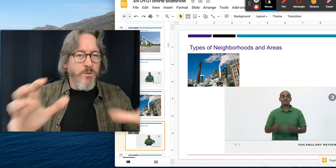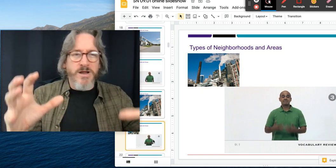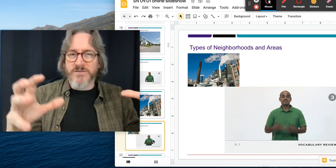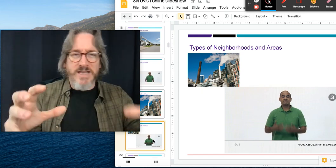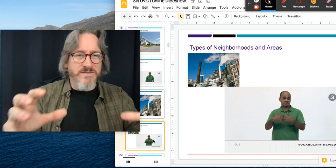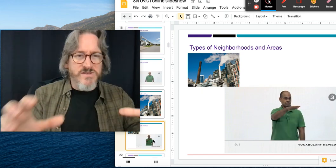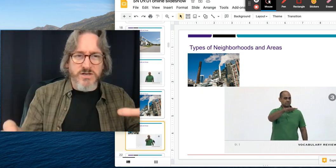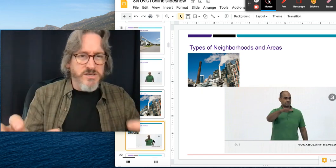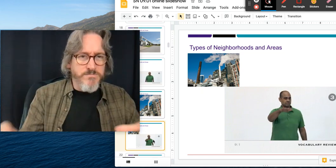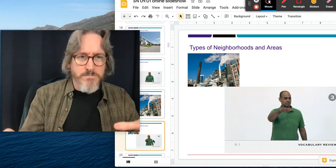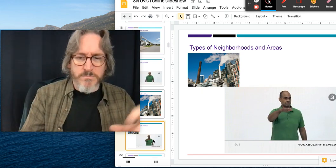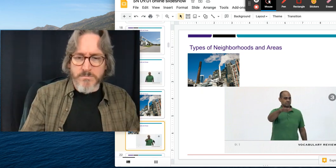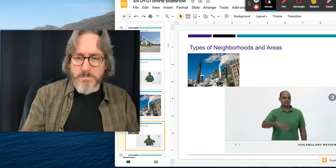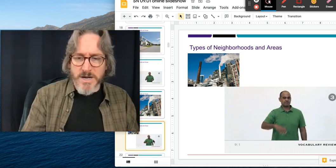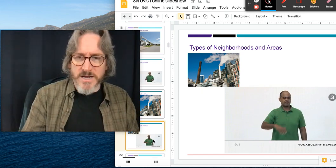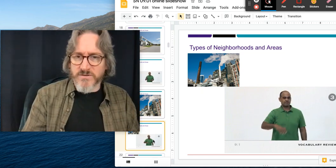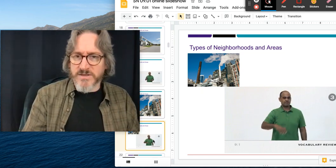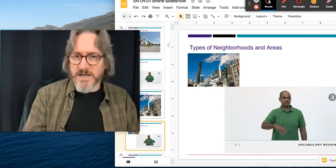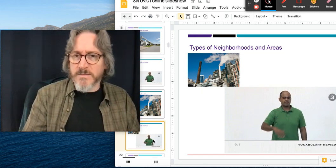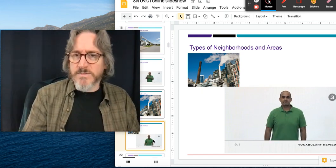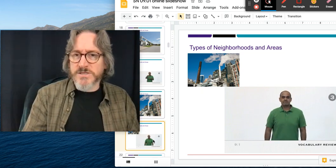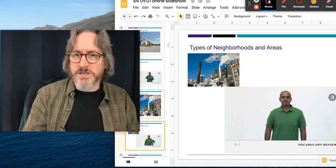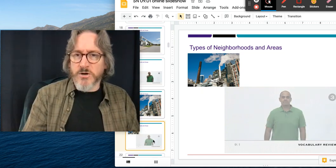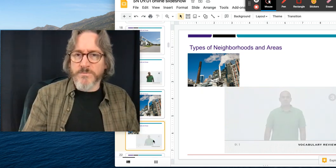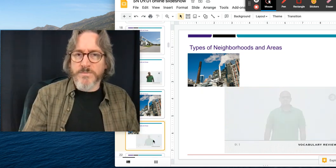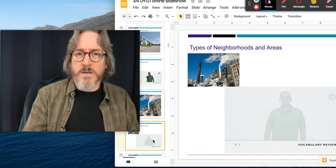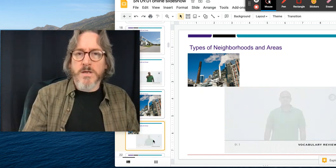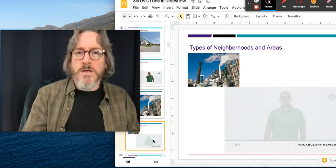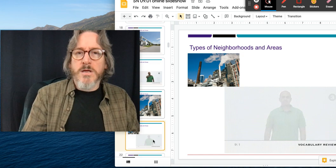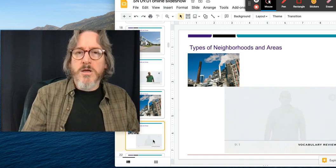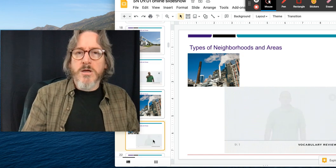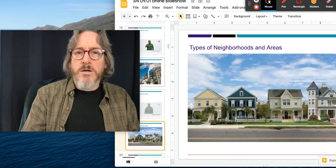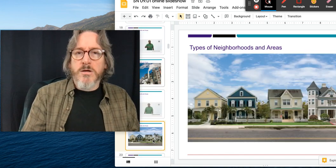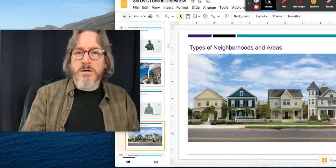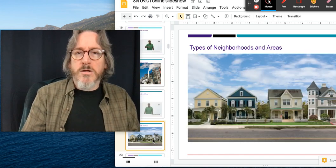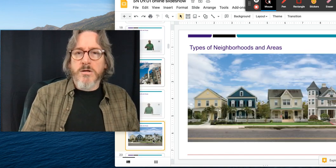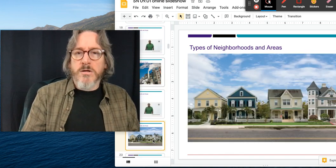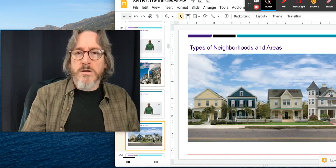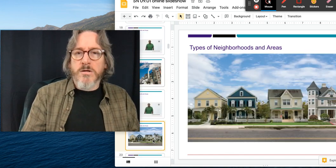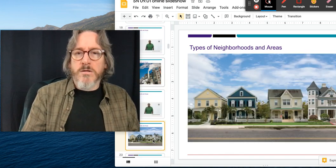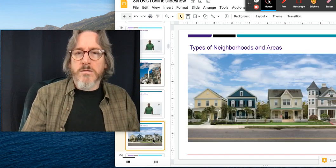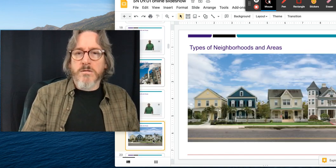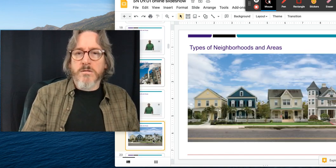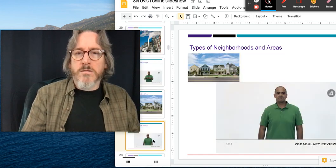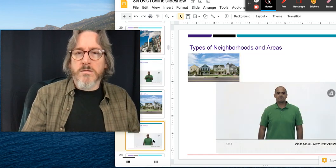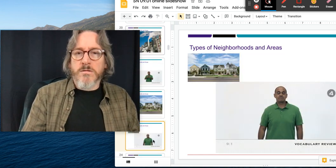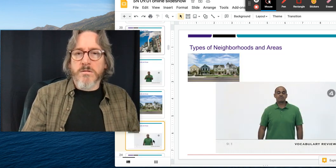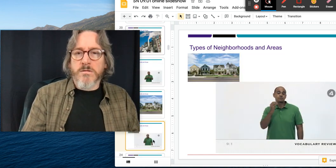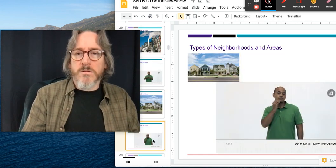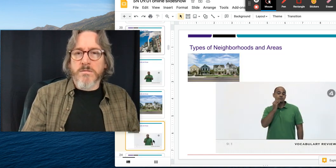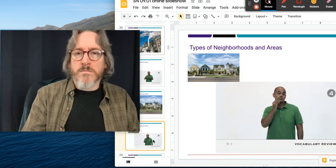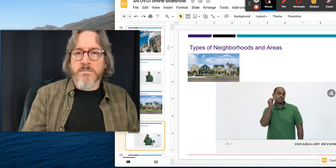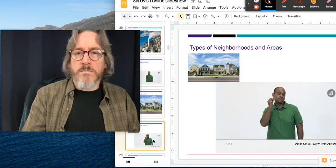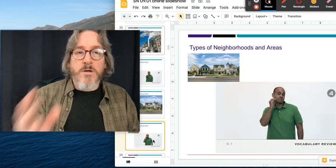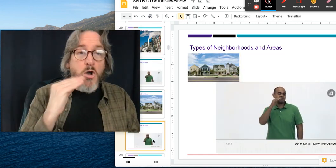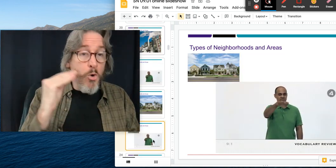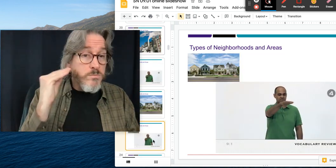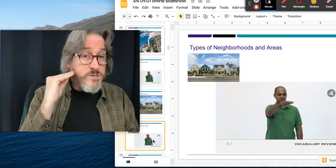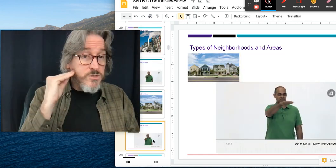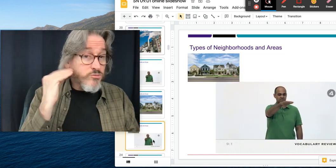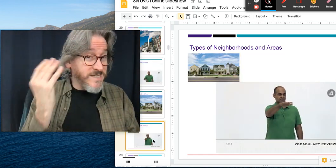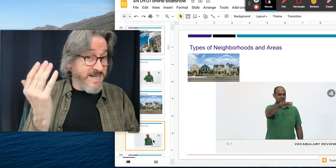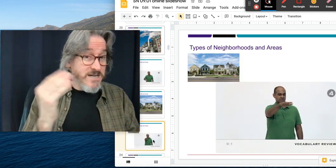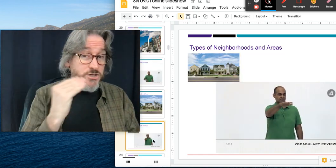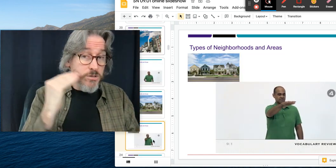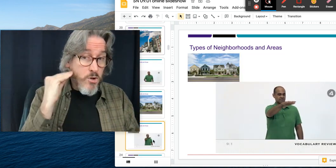But I don't want the GIFs are going to muddy everything up. So